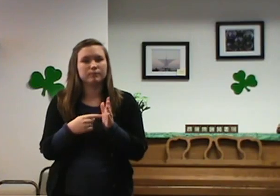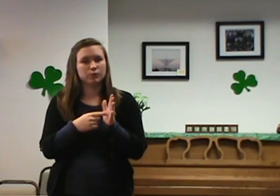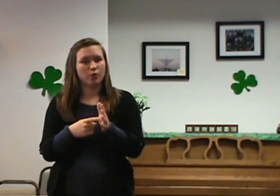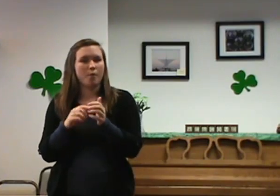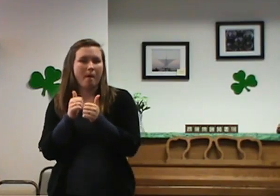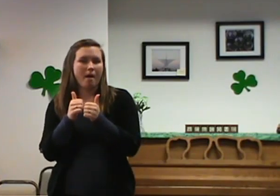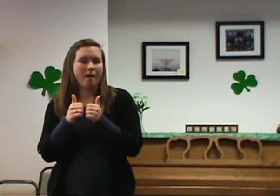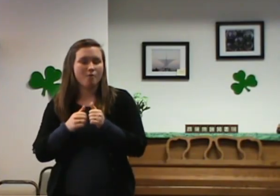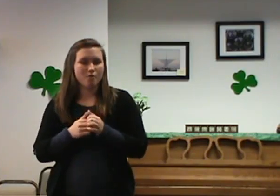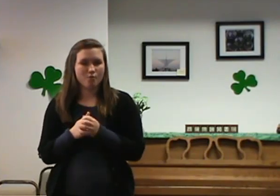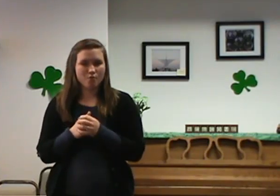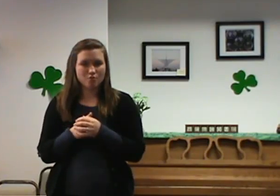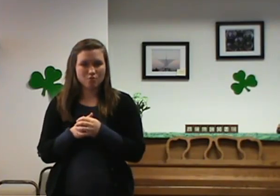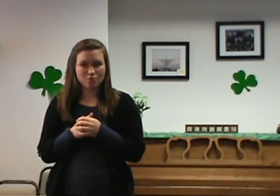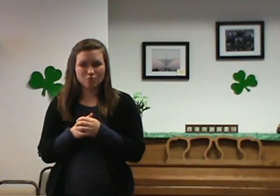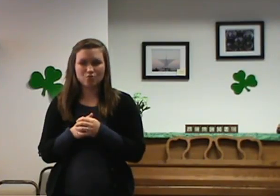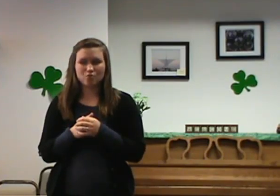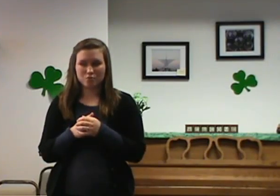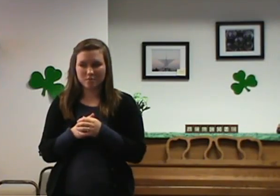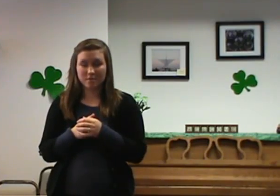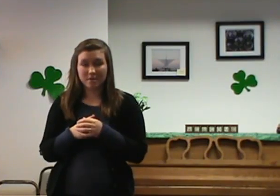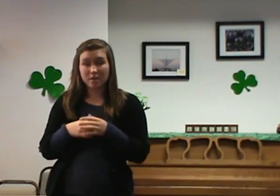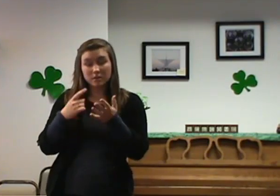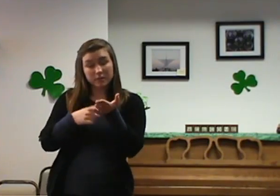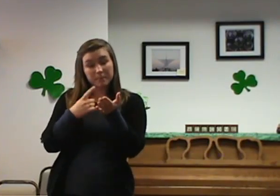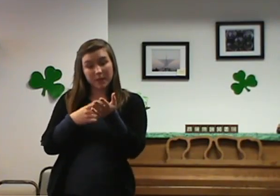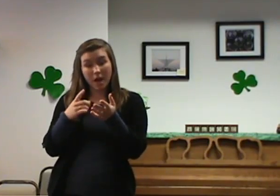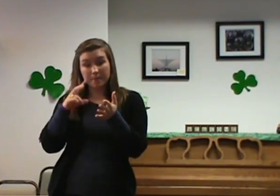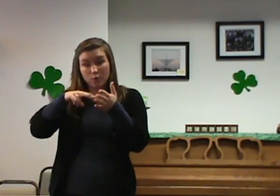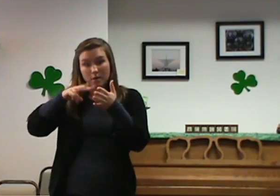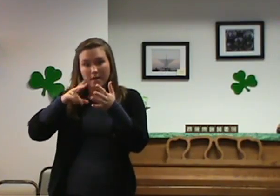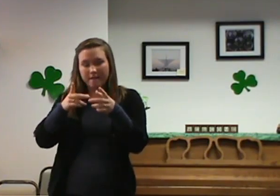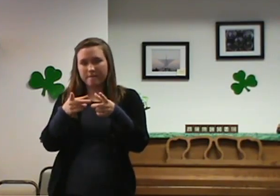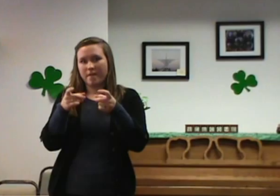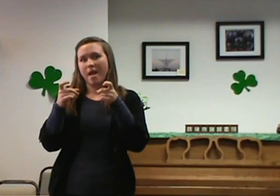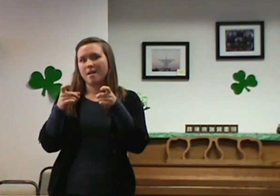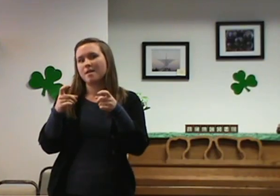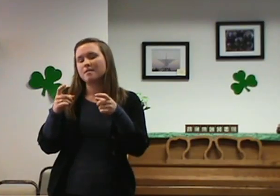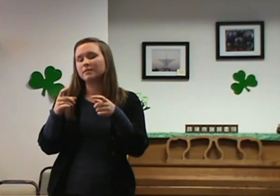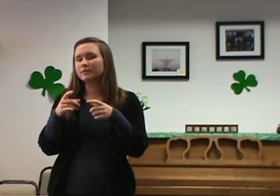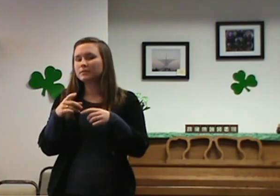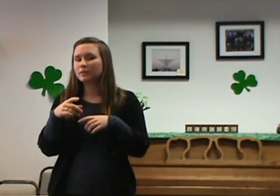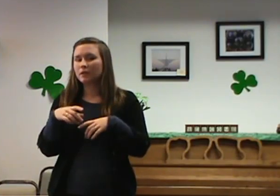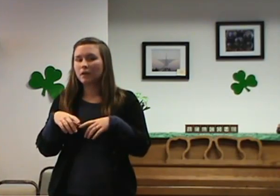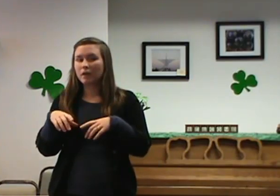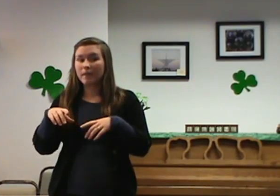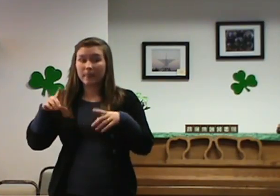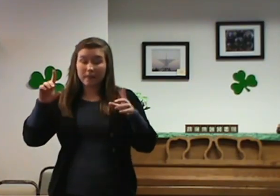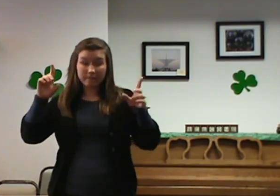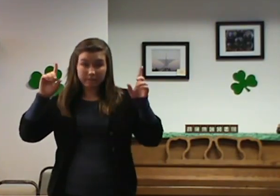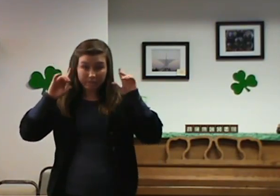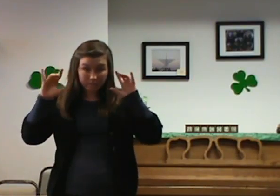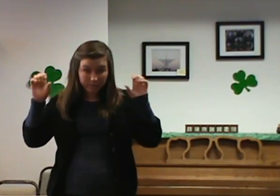it fast for you. You can control the volume, and you can control the